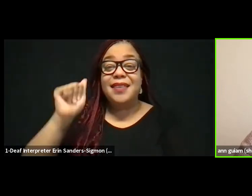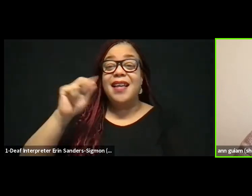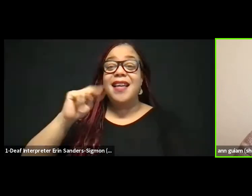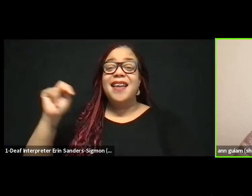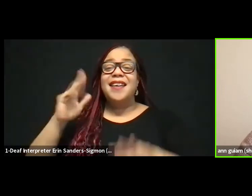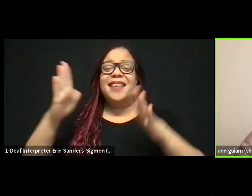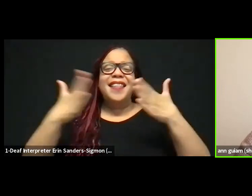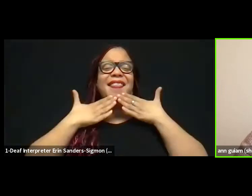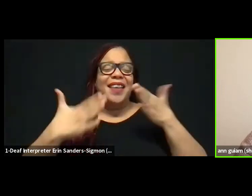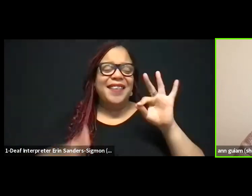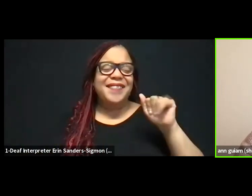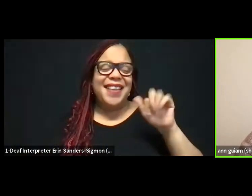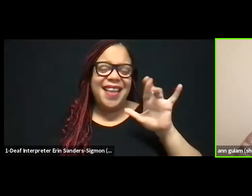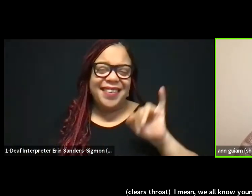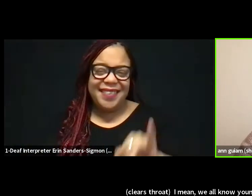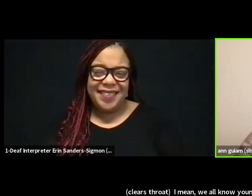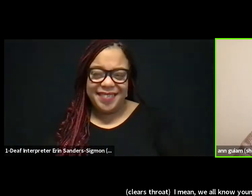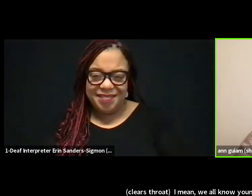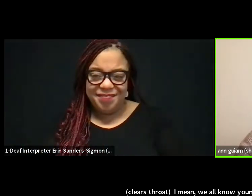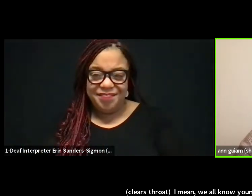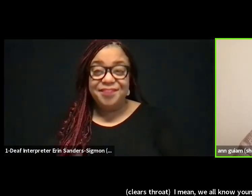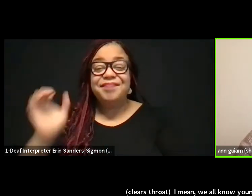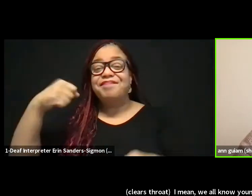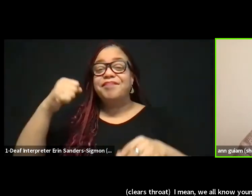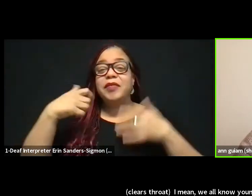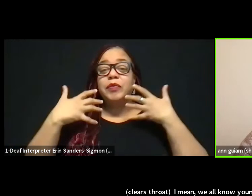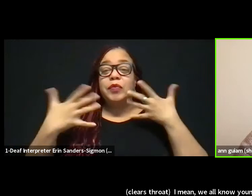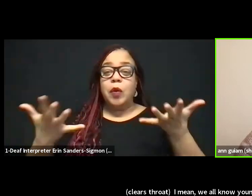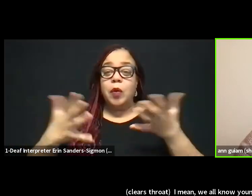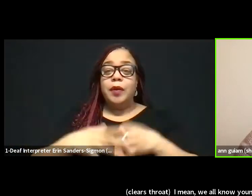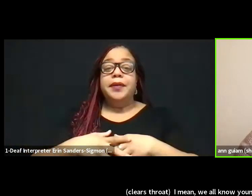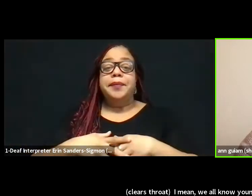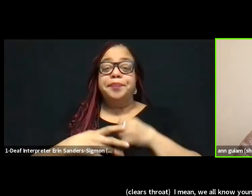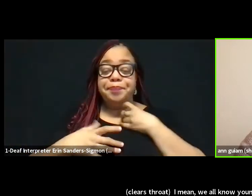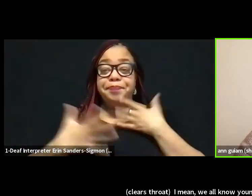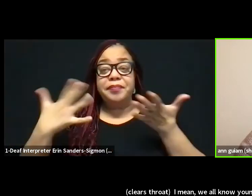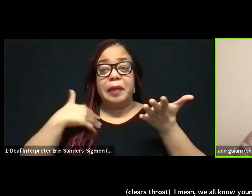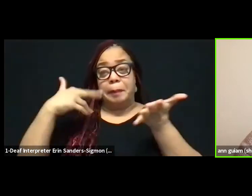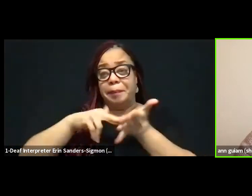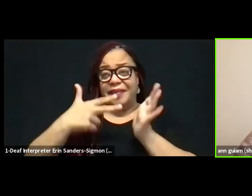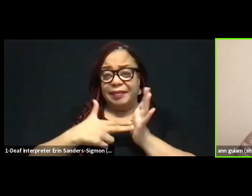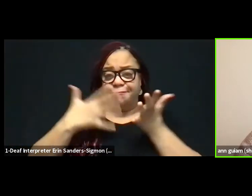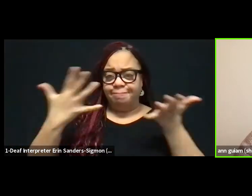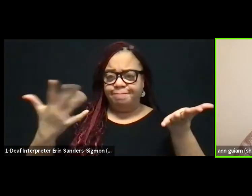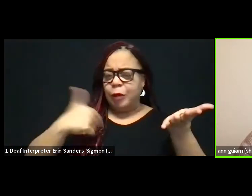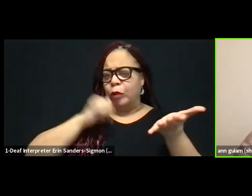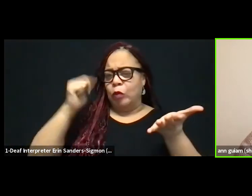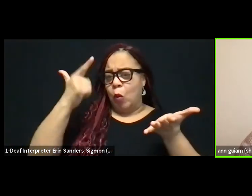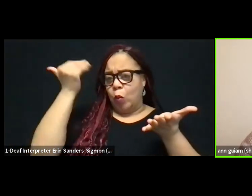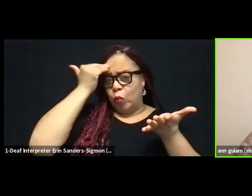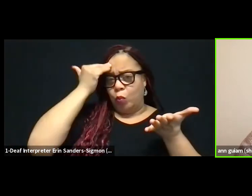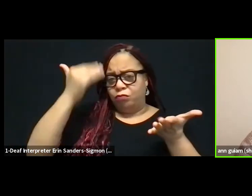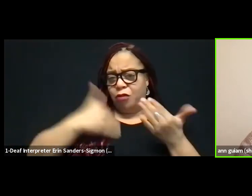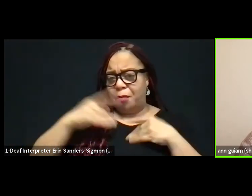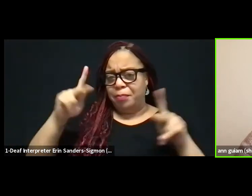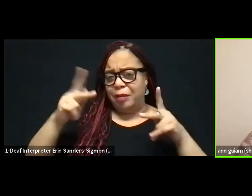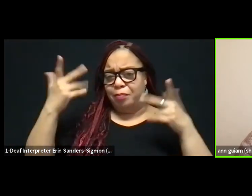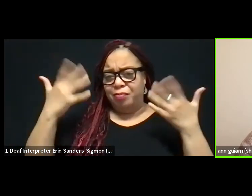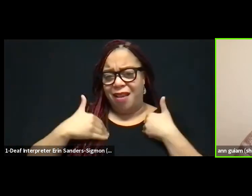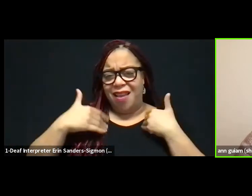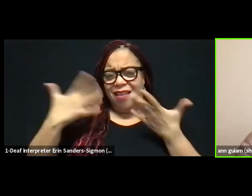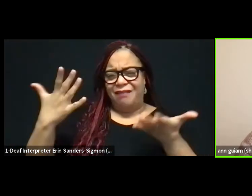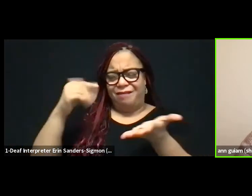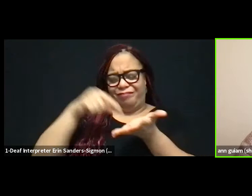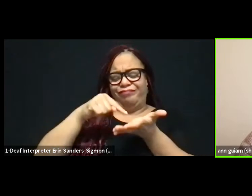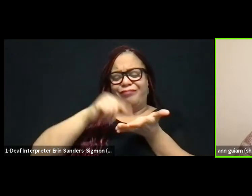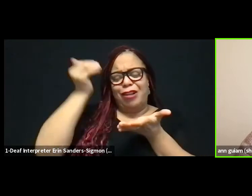like, tools within themselves to know what is needed and what is definitely not needed. And they're the ones that